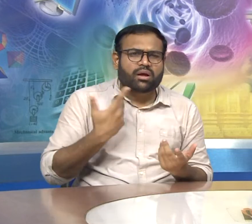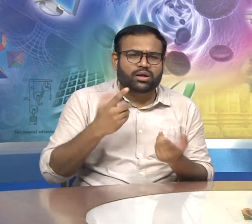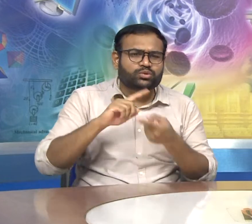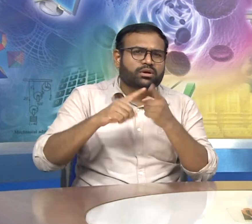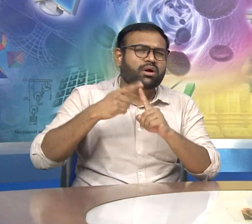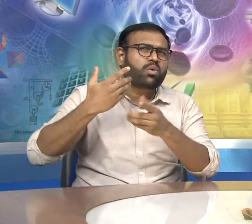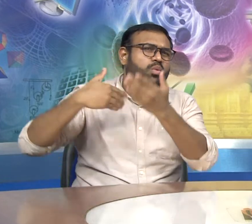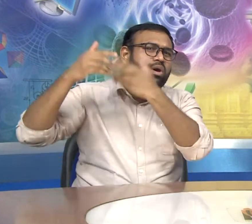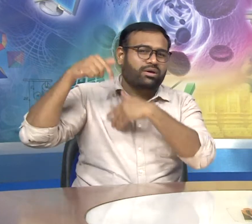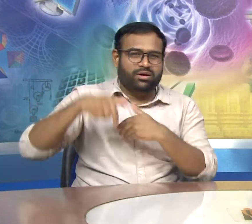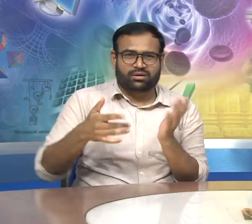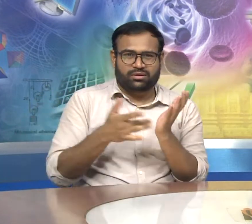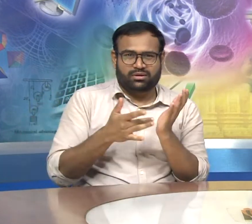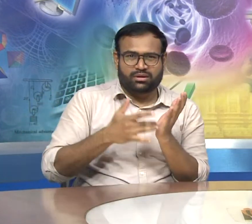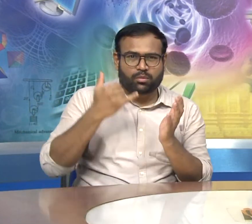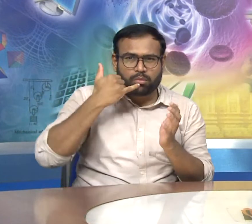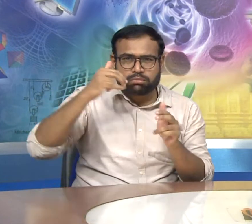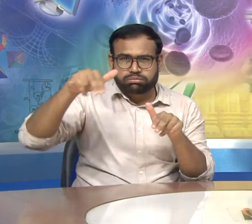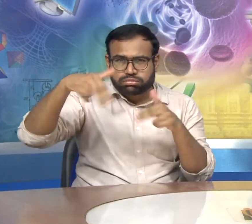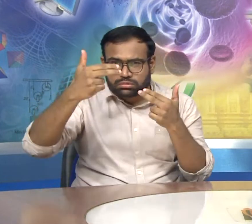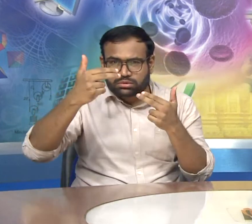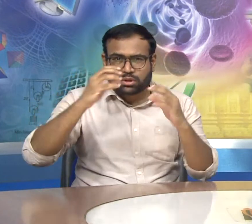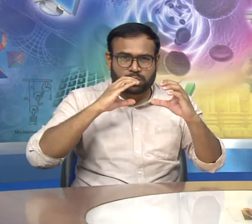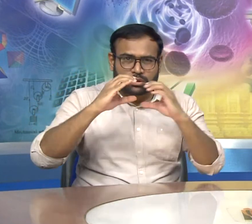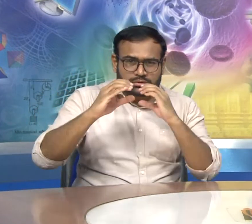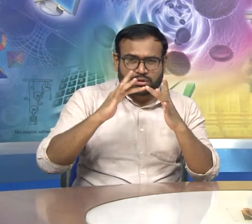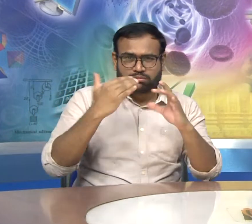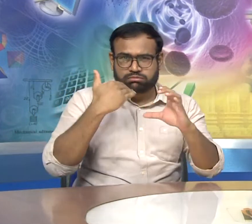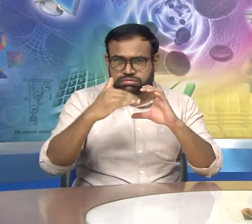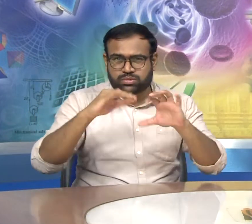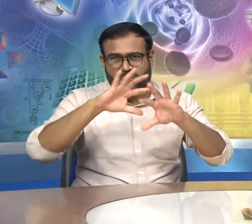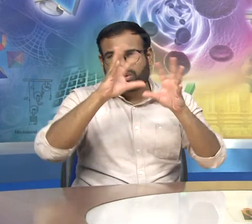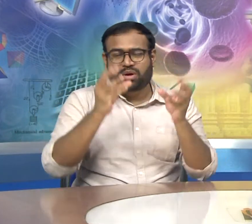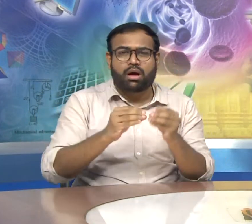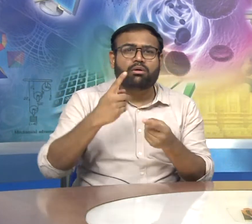grammar and language. Second is background information on the topic,